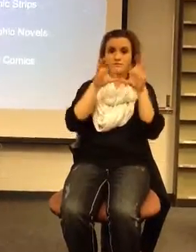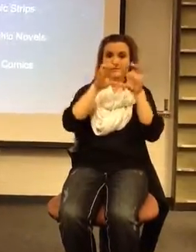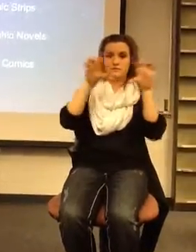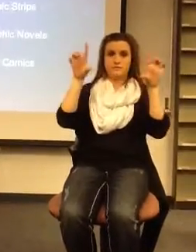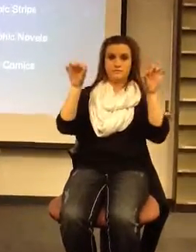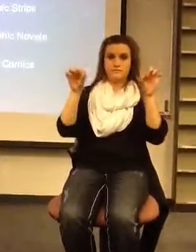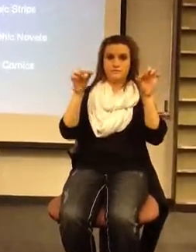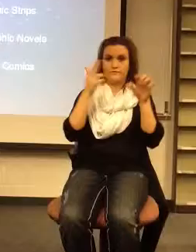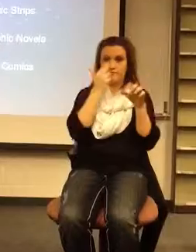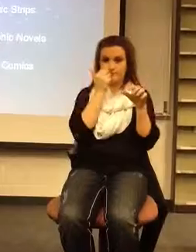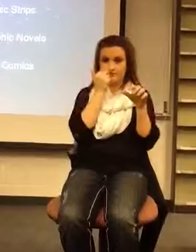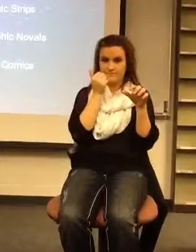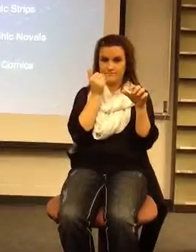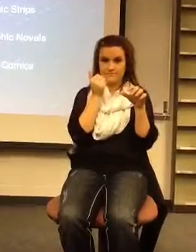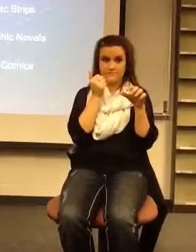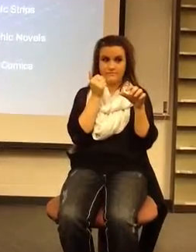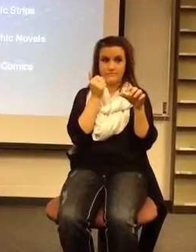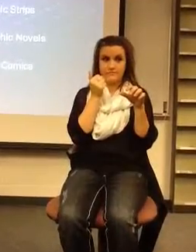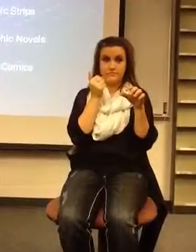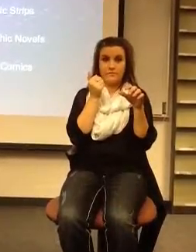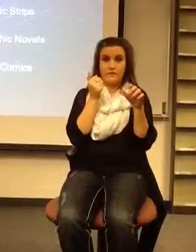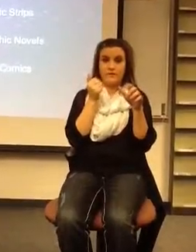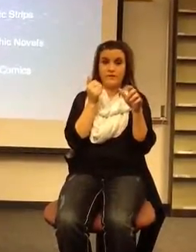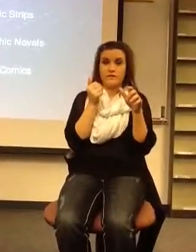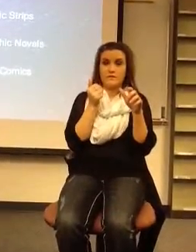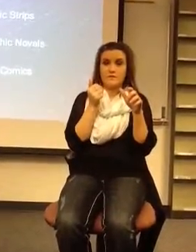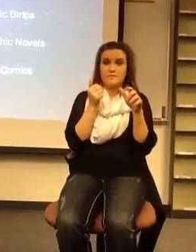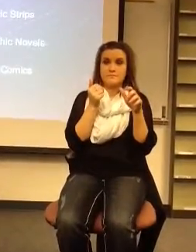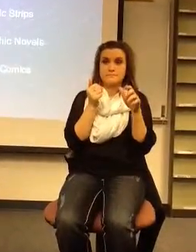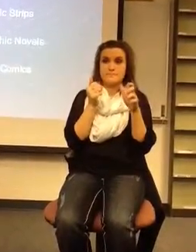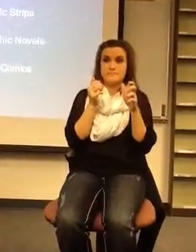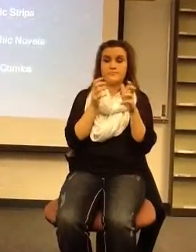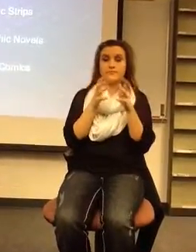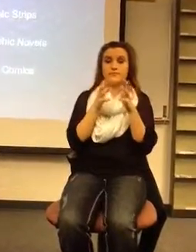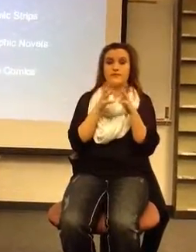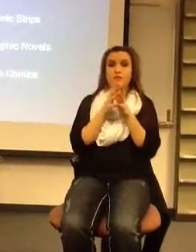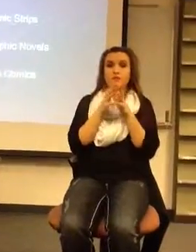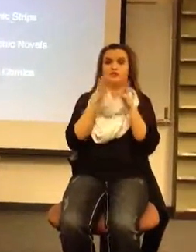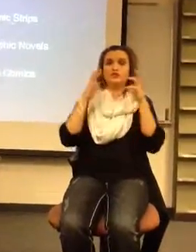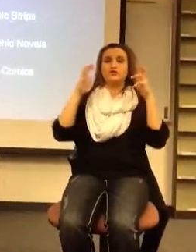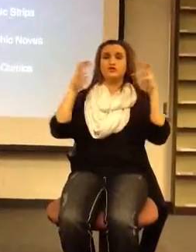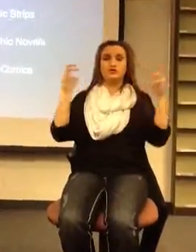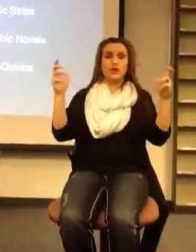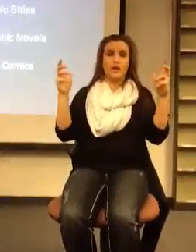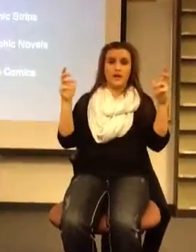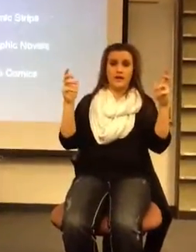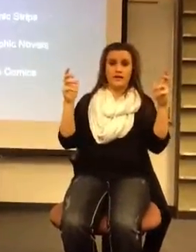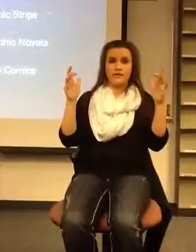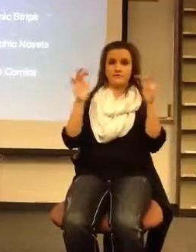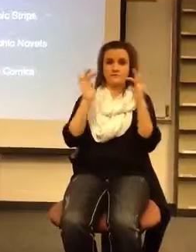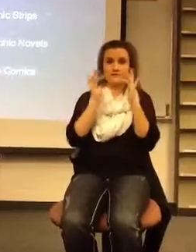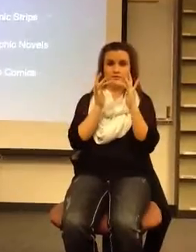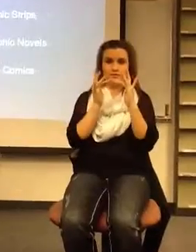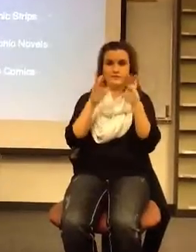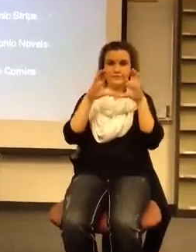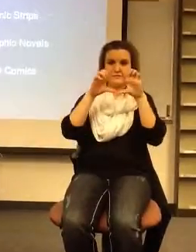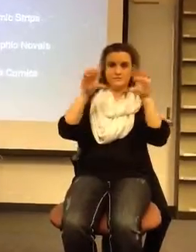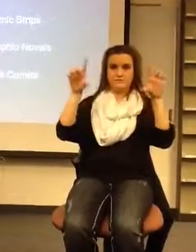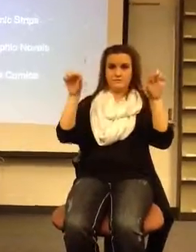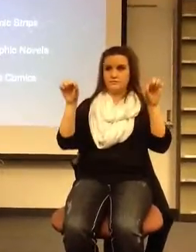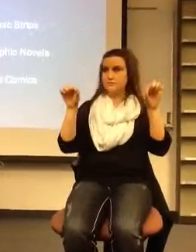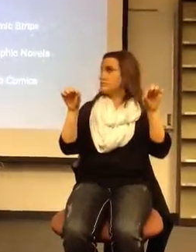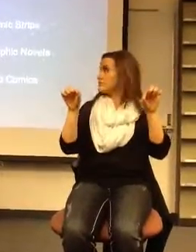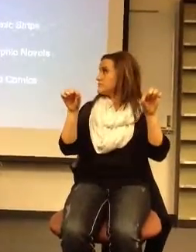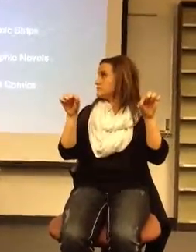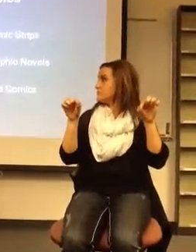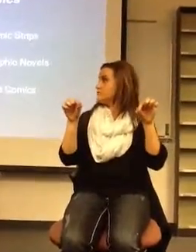40,000. It is an incredibly productive medium. For one reason one